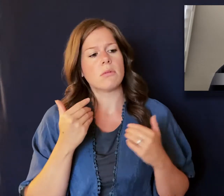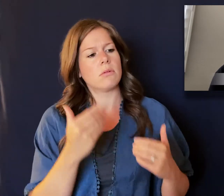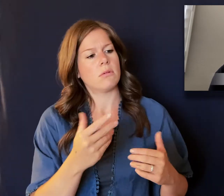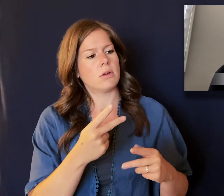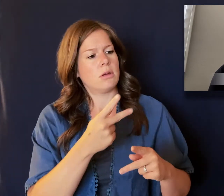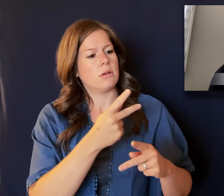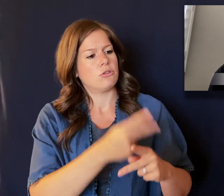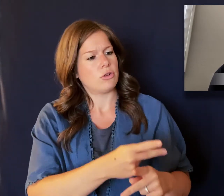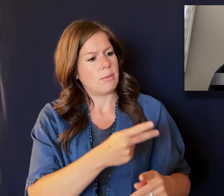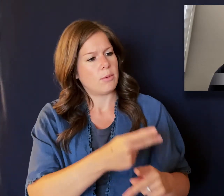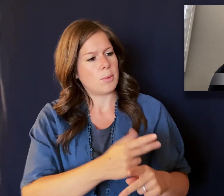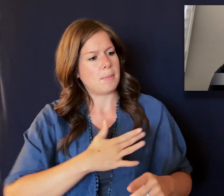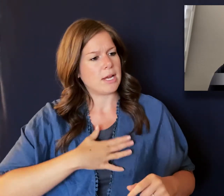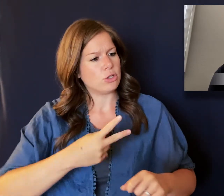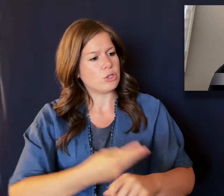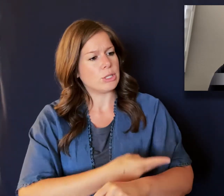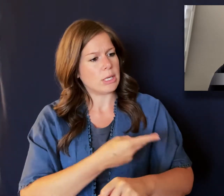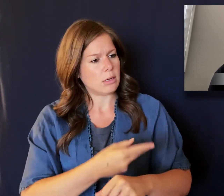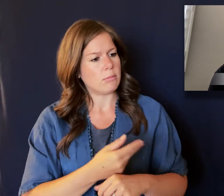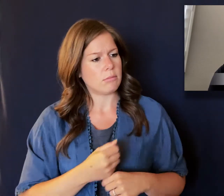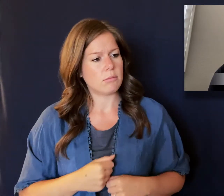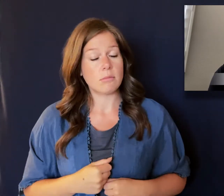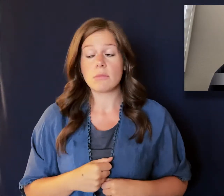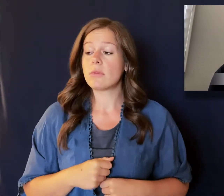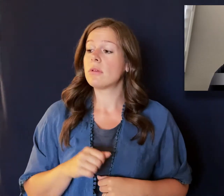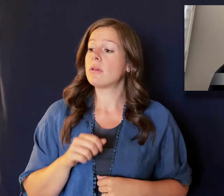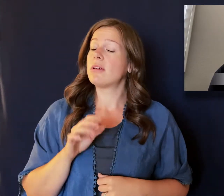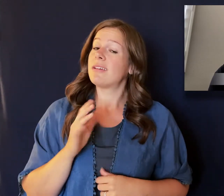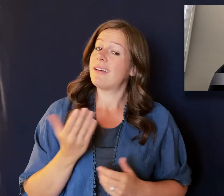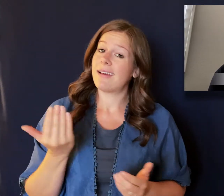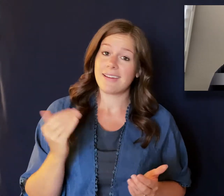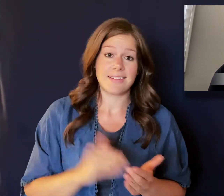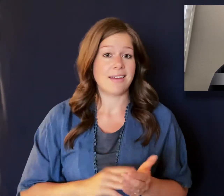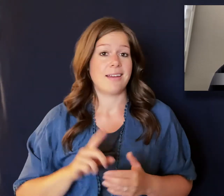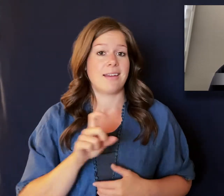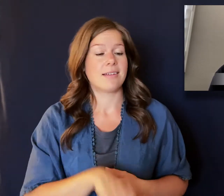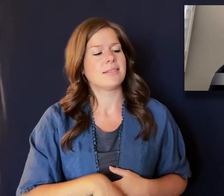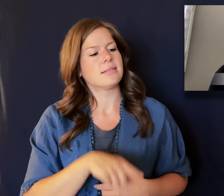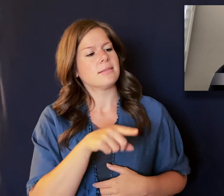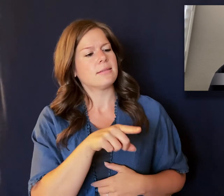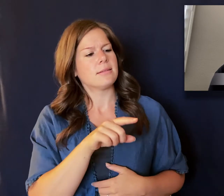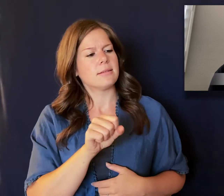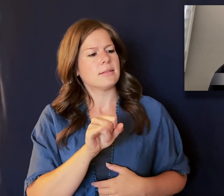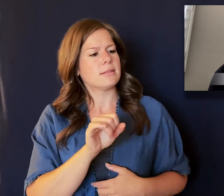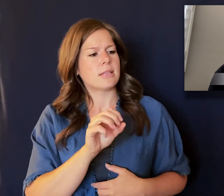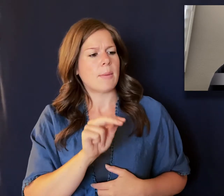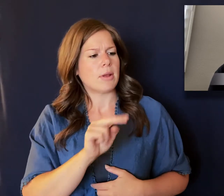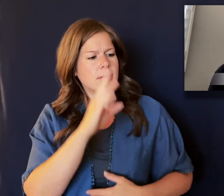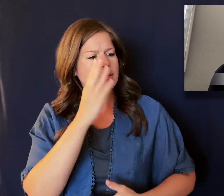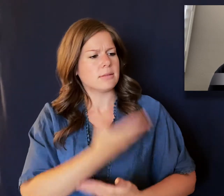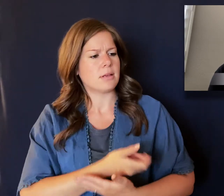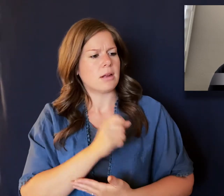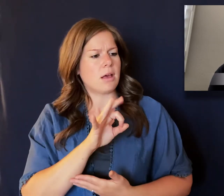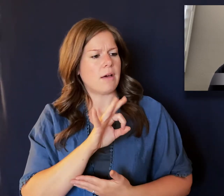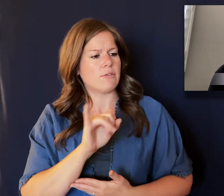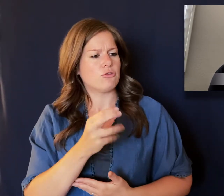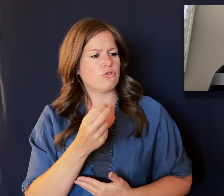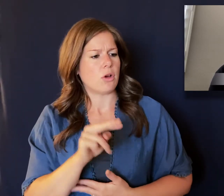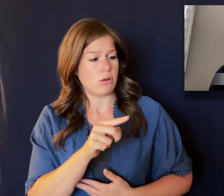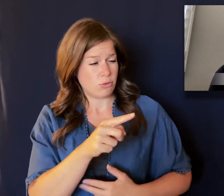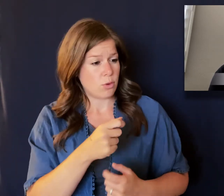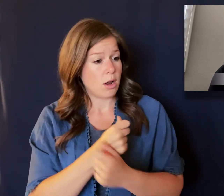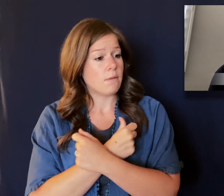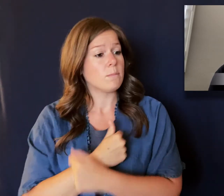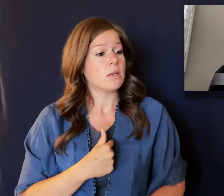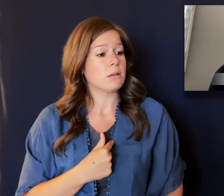sheep. And he said to him a third time, Simon, son of John, do you love me? And Peter was grieved because he had to